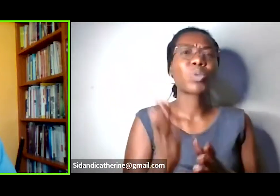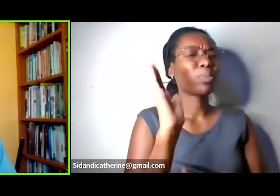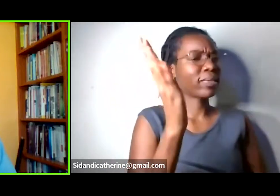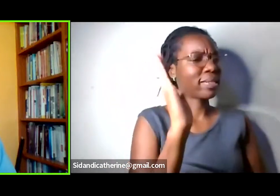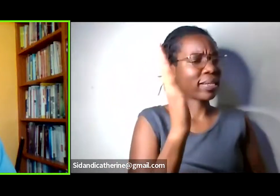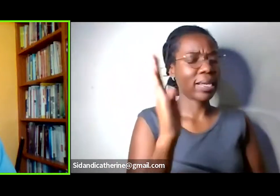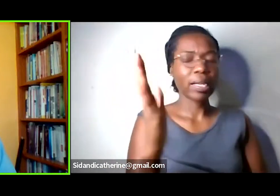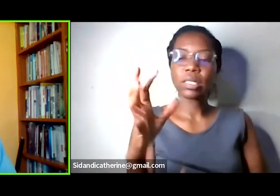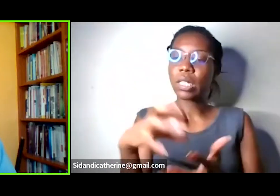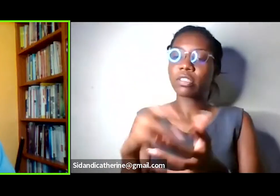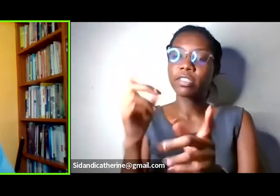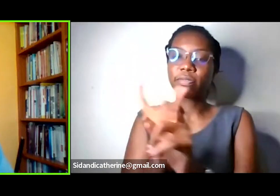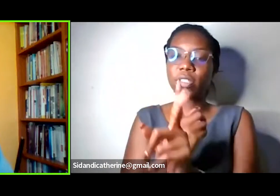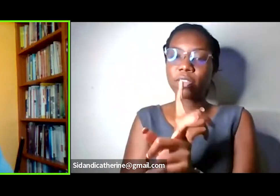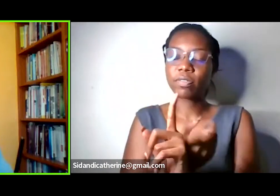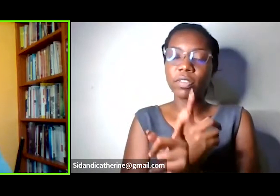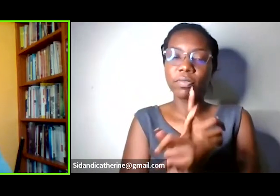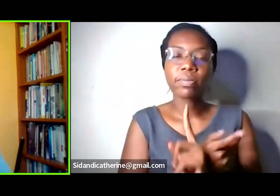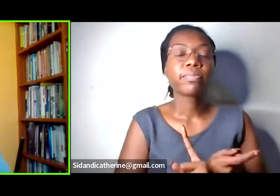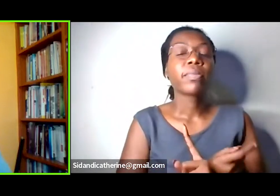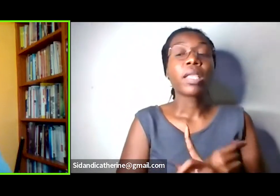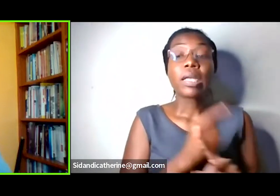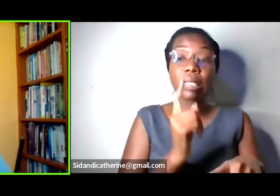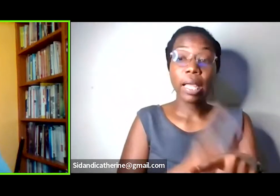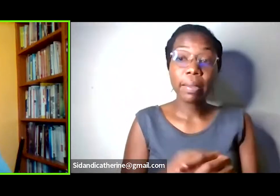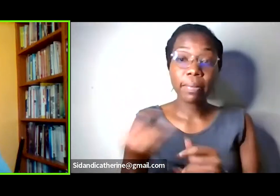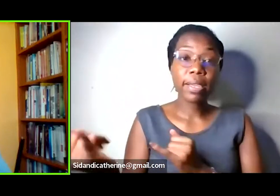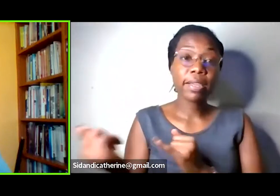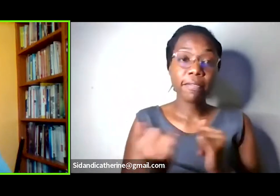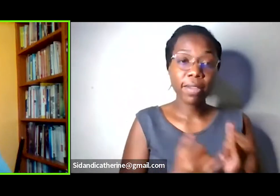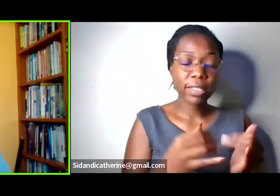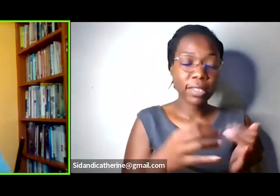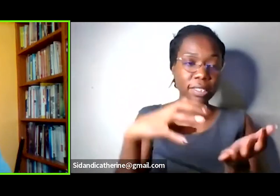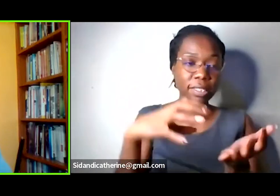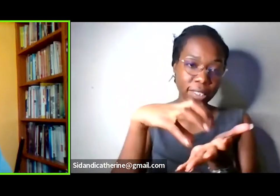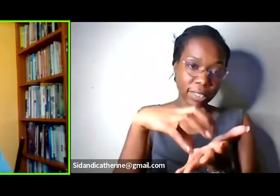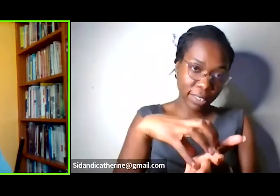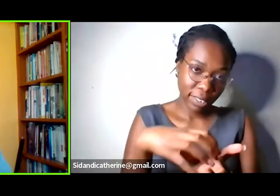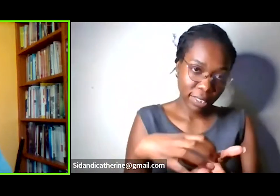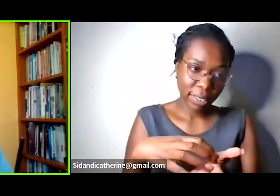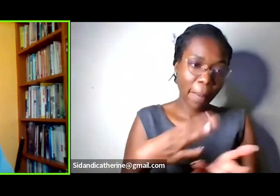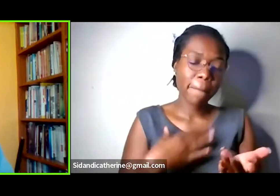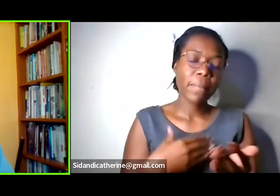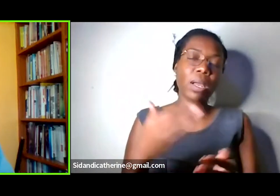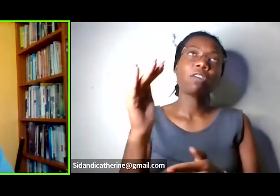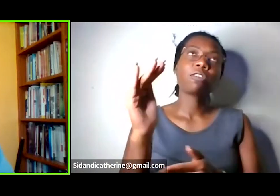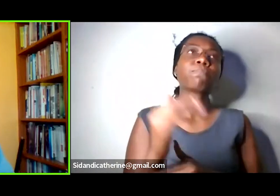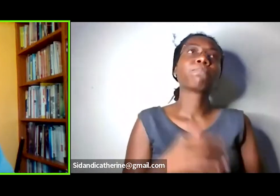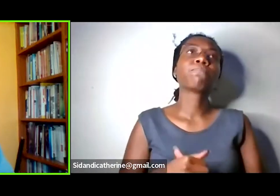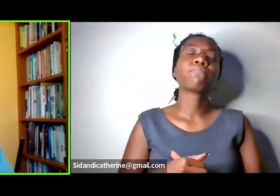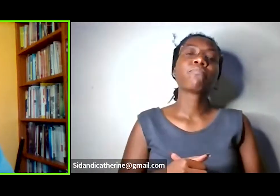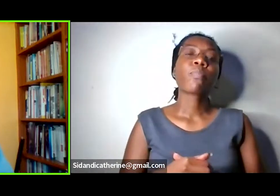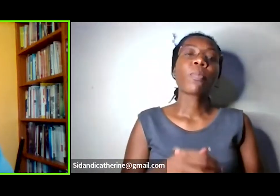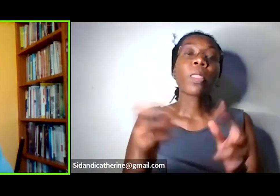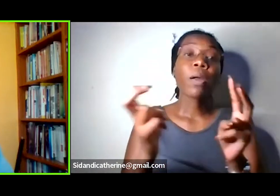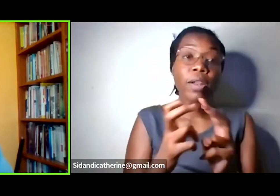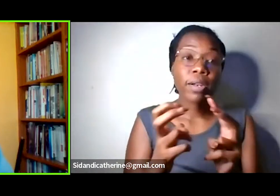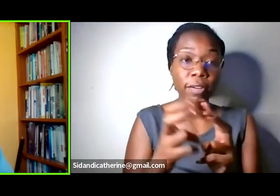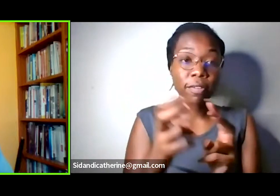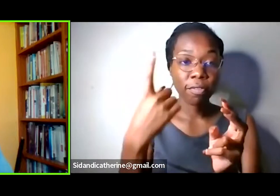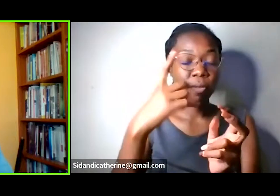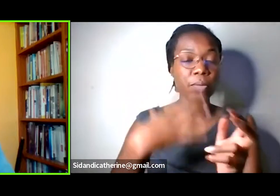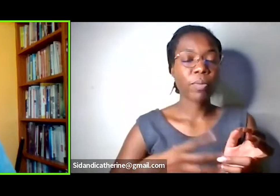first of all, I use education marketing. So, and I've done this for 12 years. So